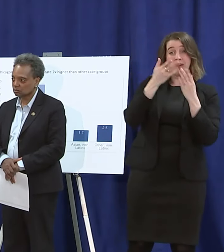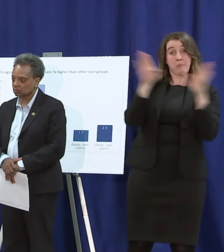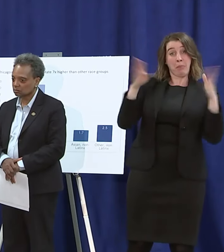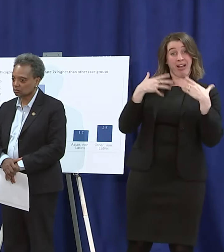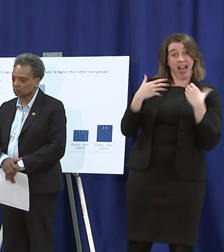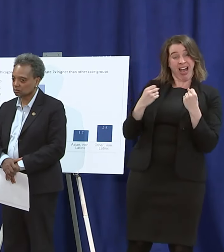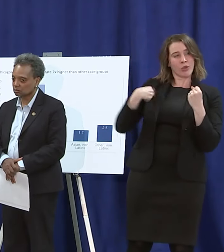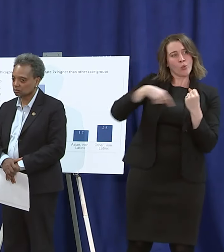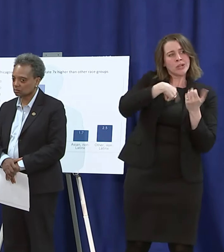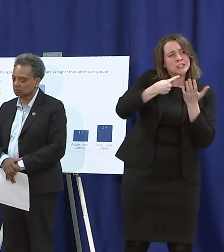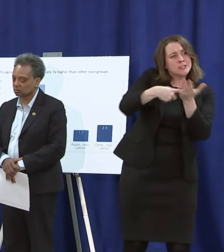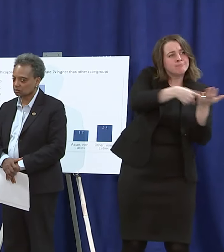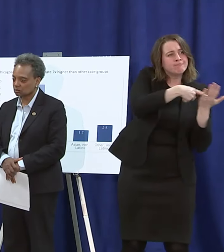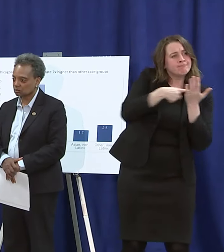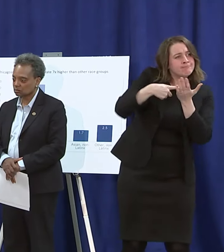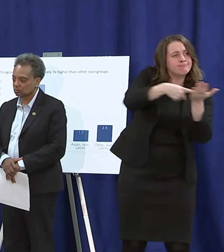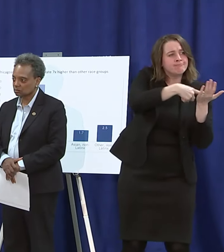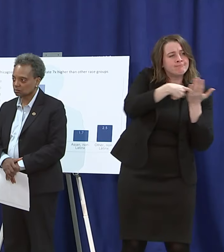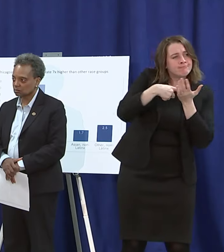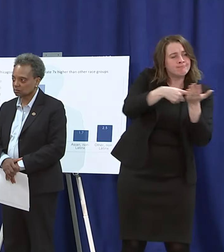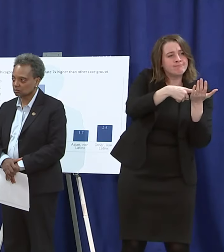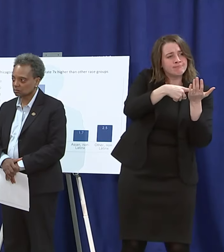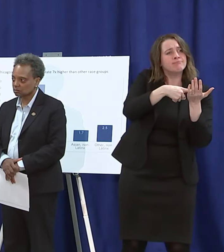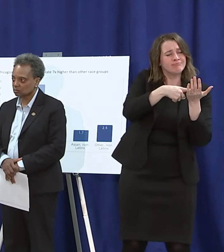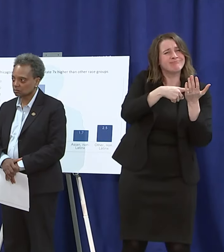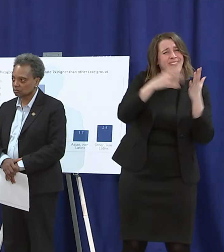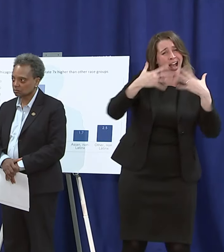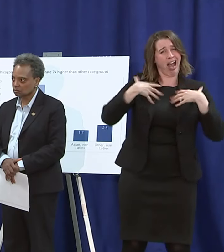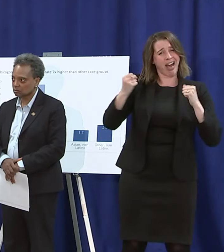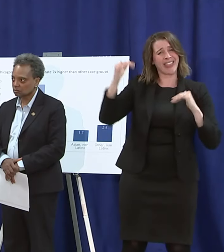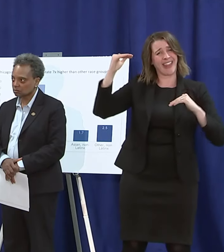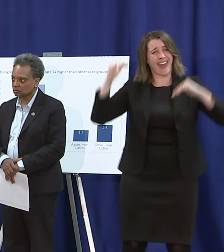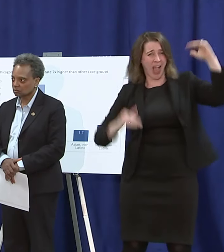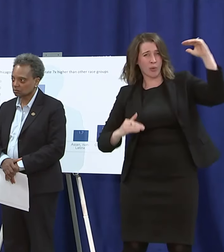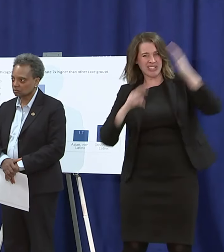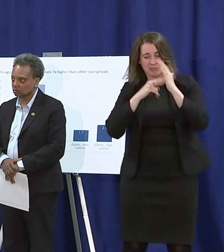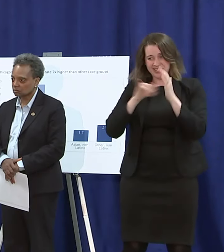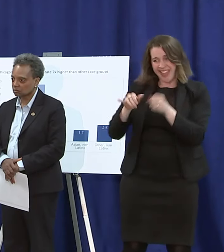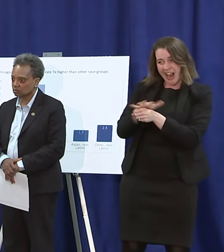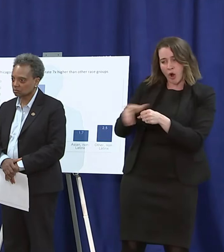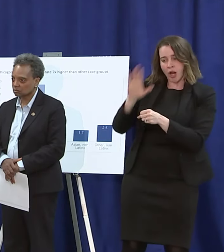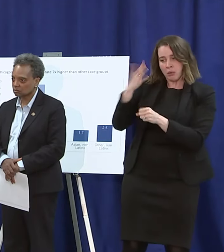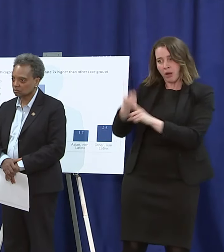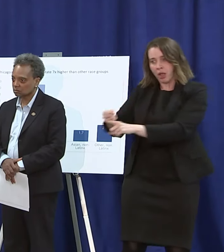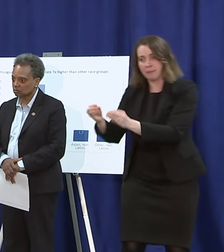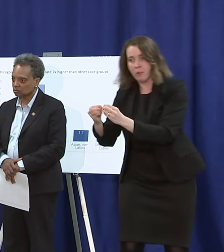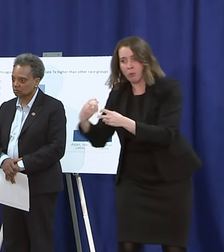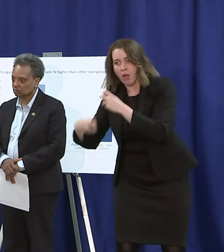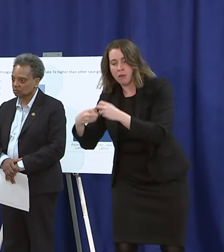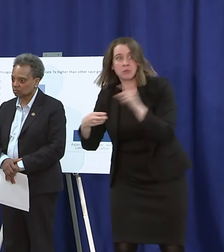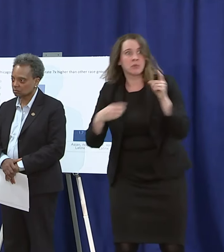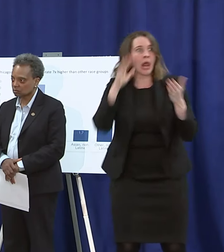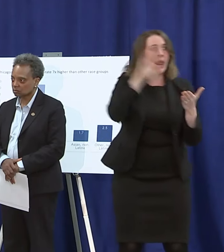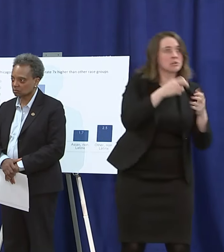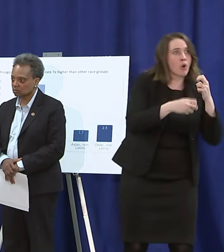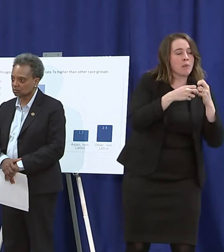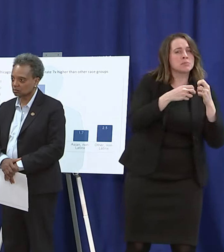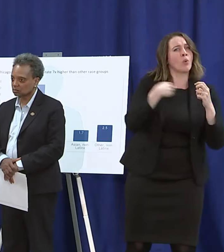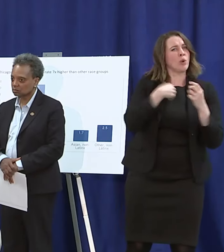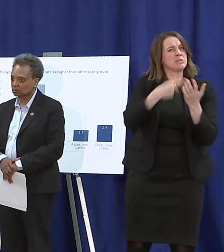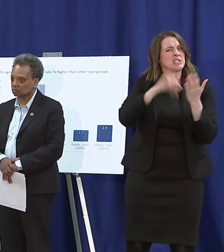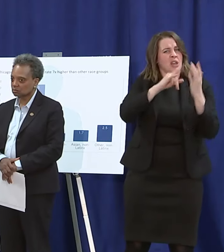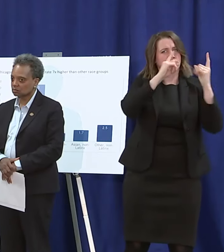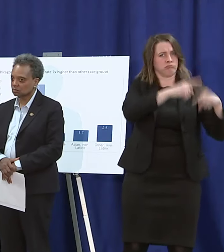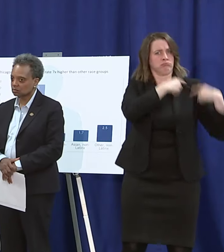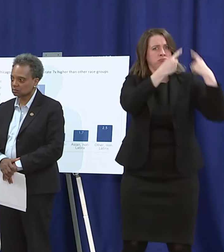been talking about not just health inequities, but racial health inequities for a long time.